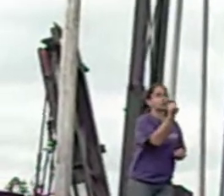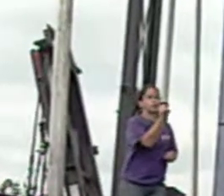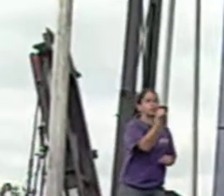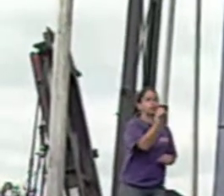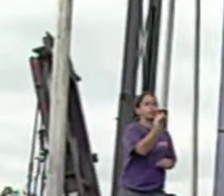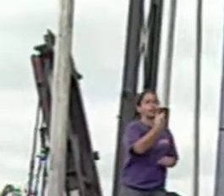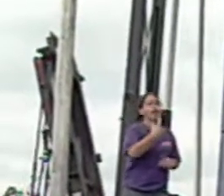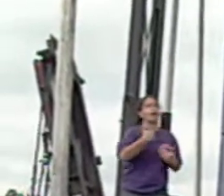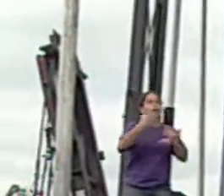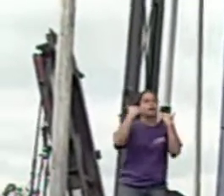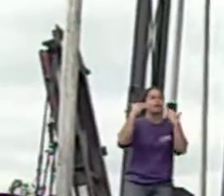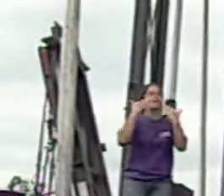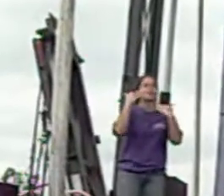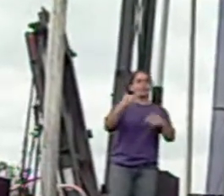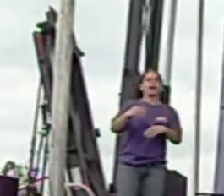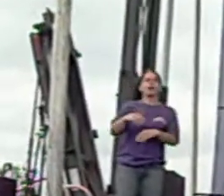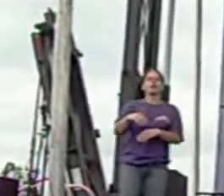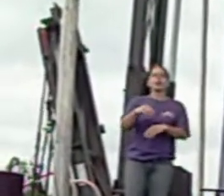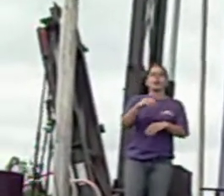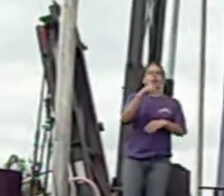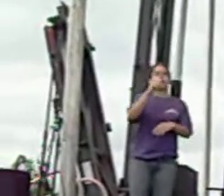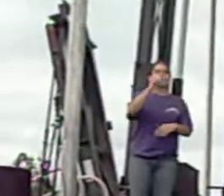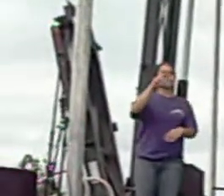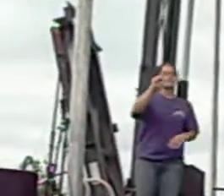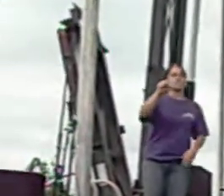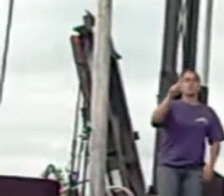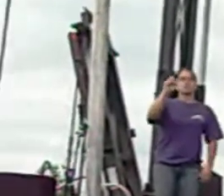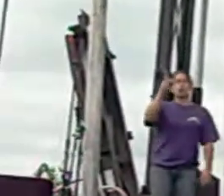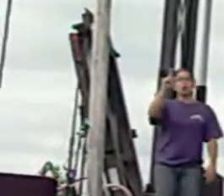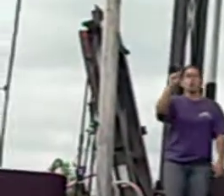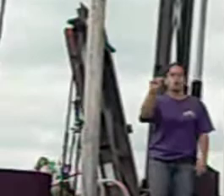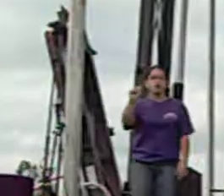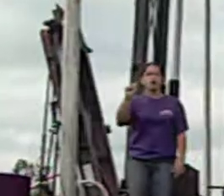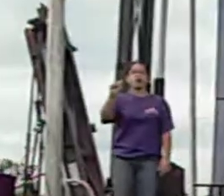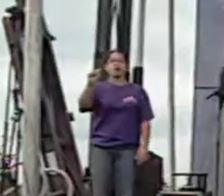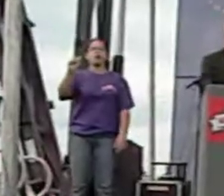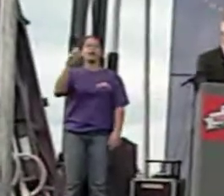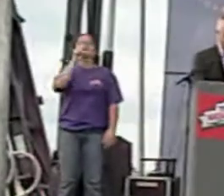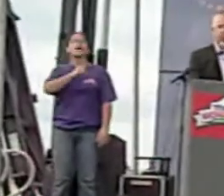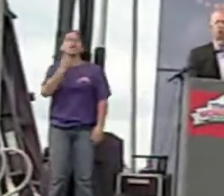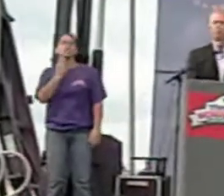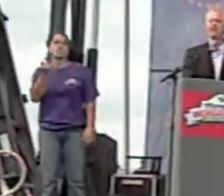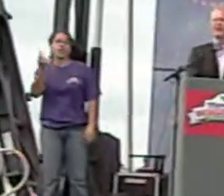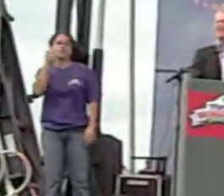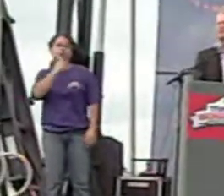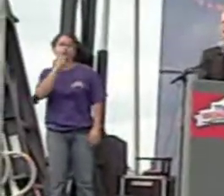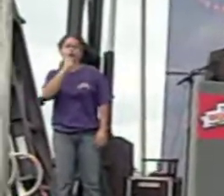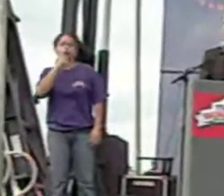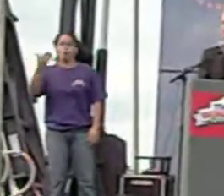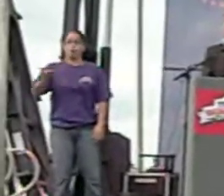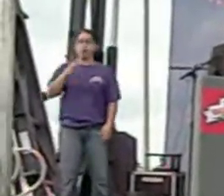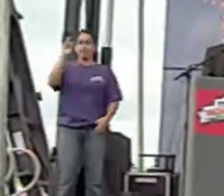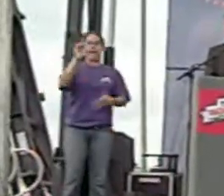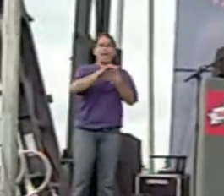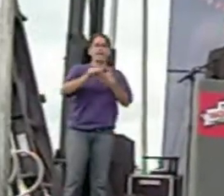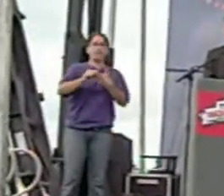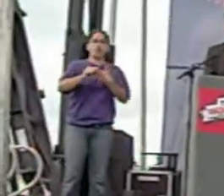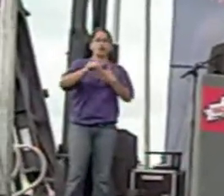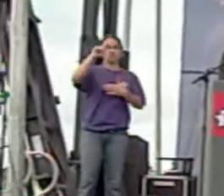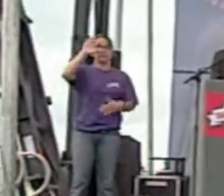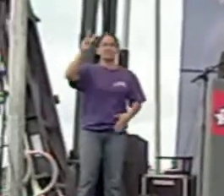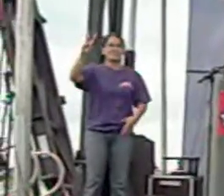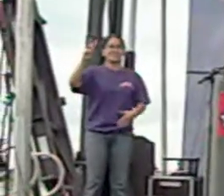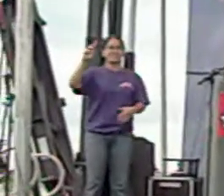I want to thank Ms. Dakota Barrett, age 11, who brought me $8.56